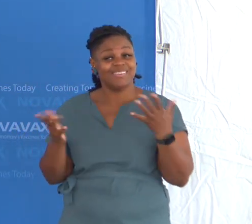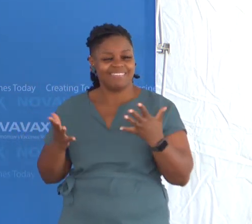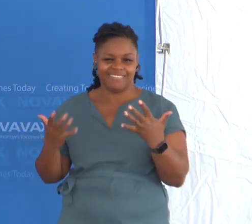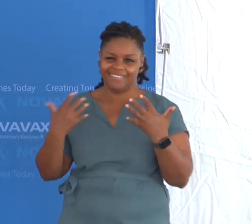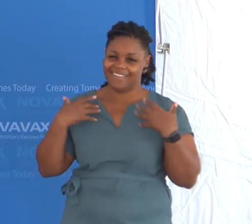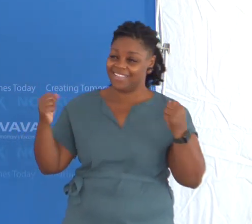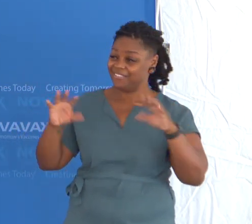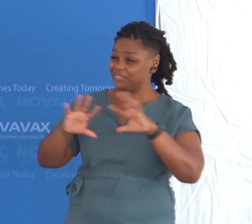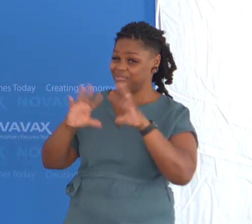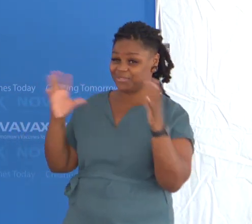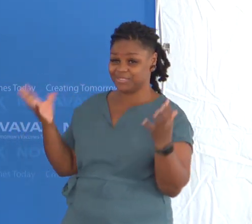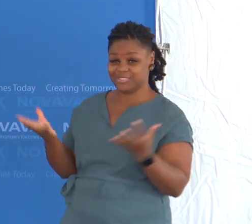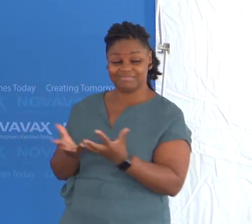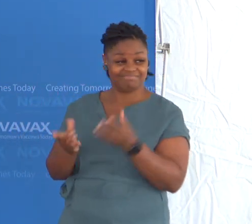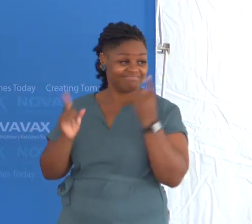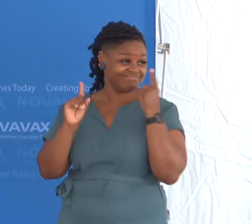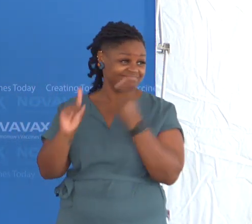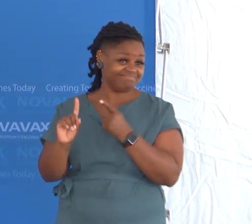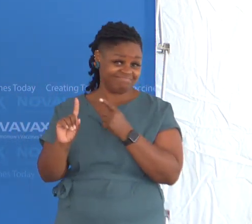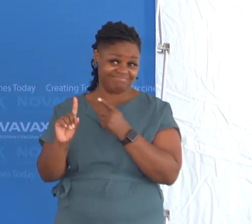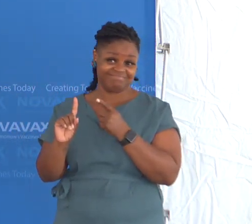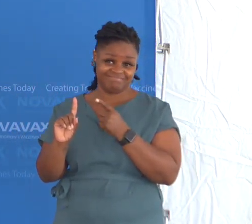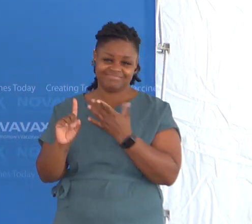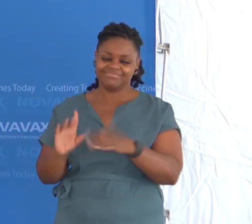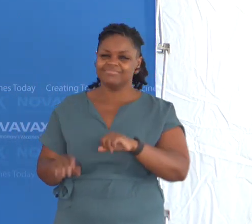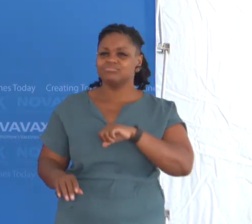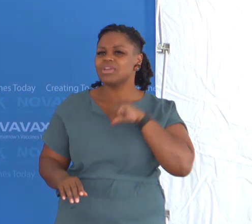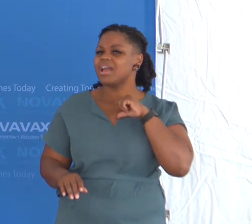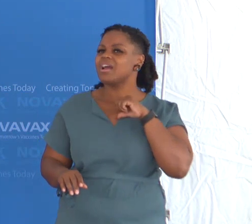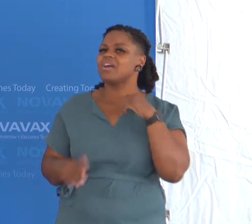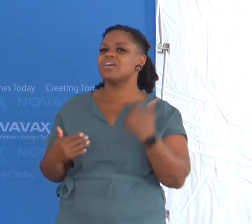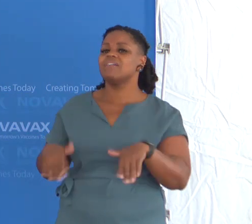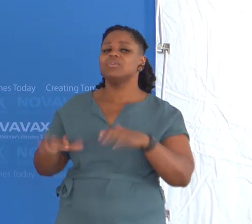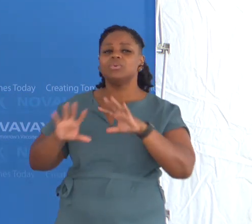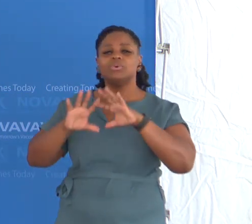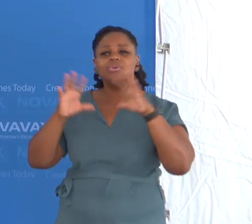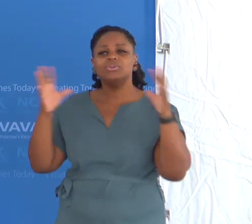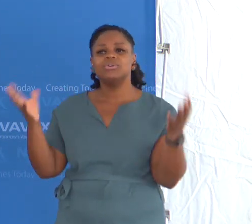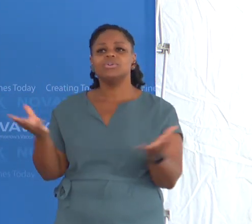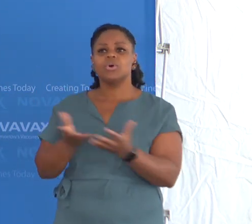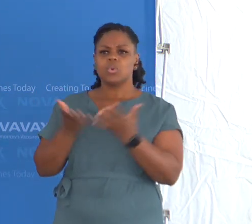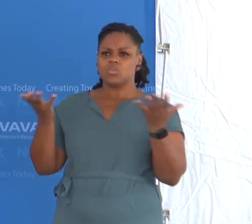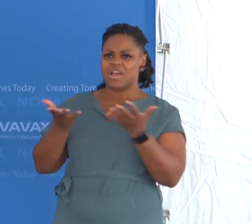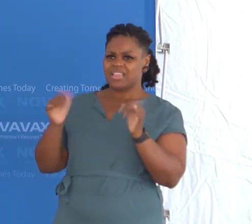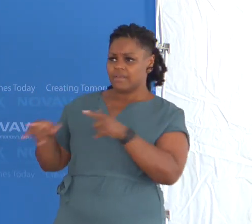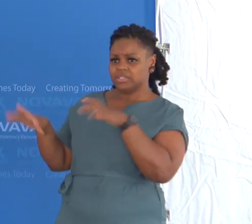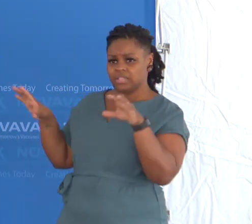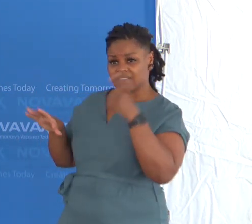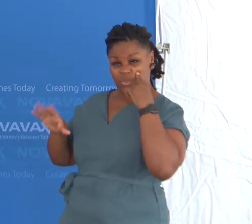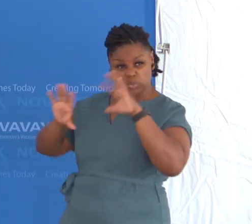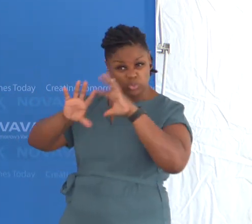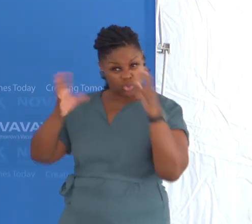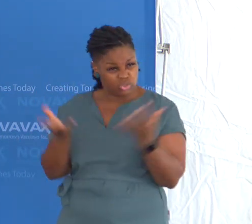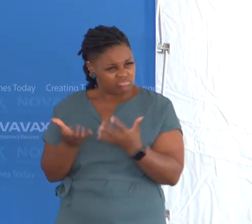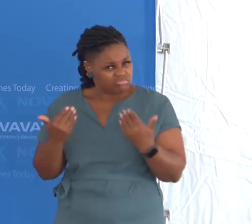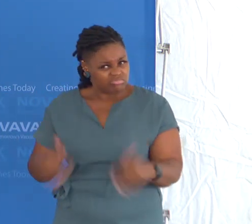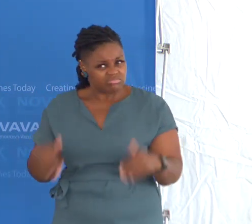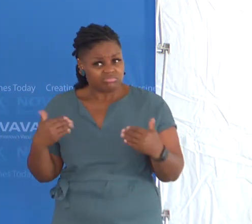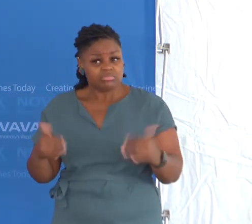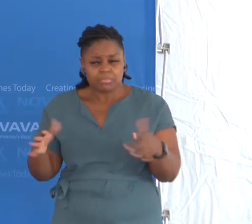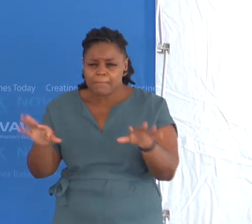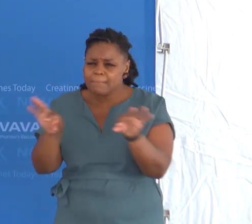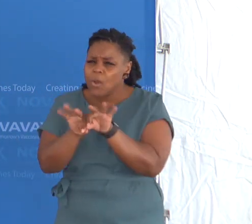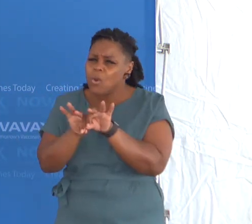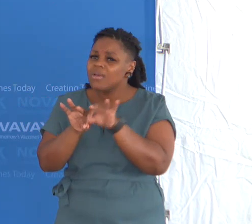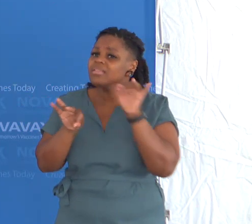proud of the work that they've accomplished to date and the promise that they have for tomorrow. I think it's important for us to realize that